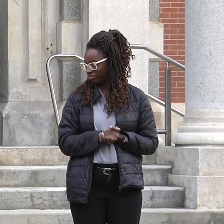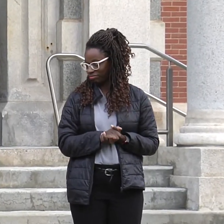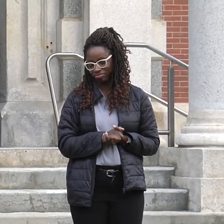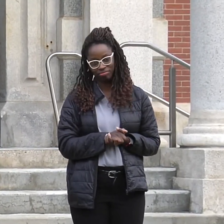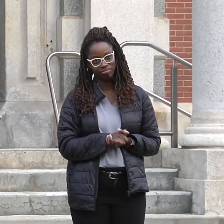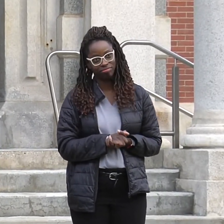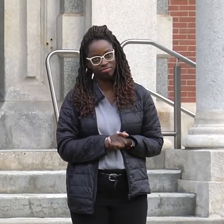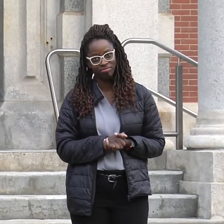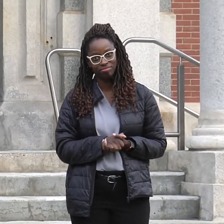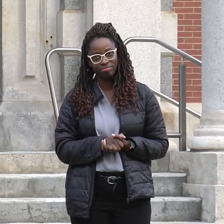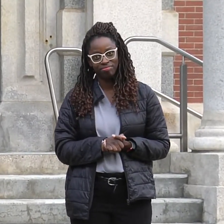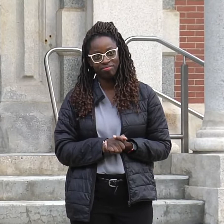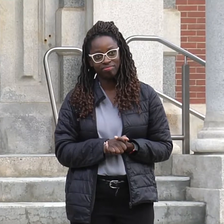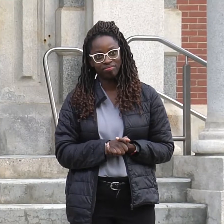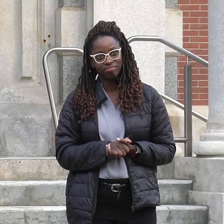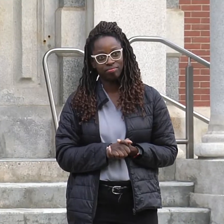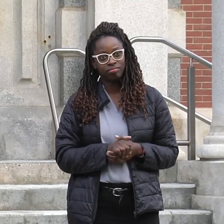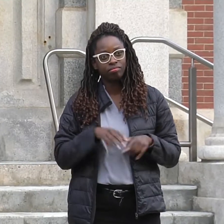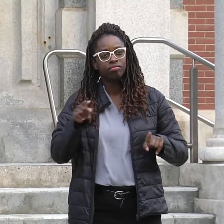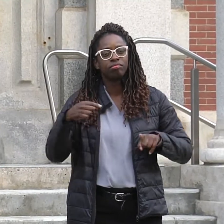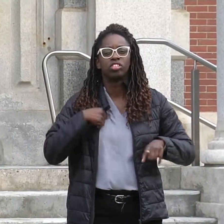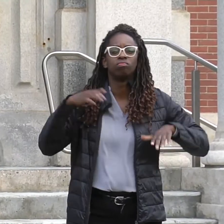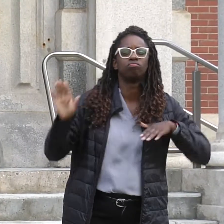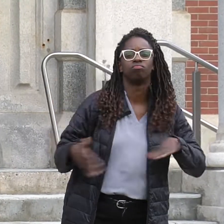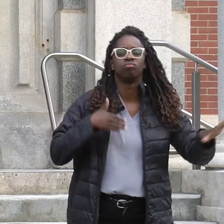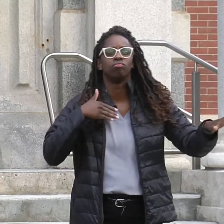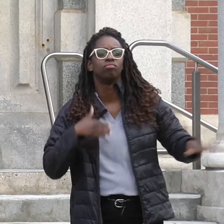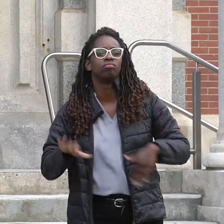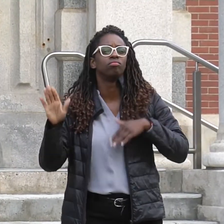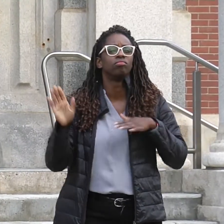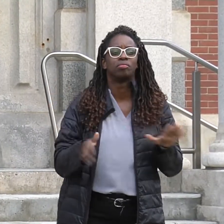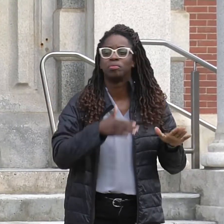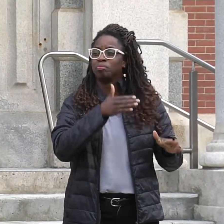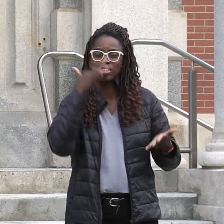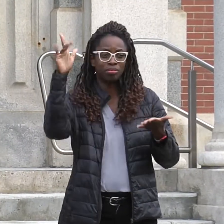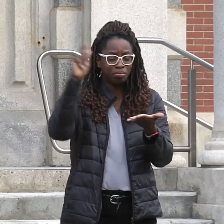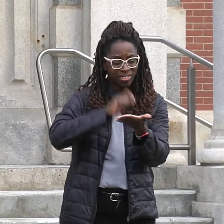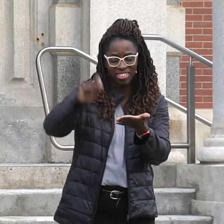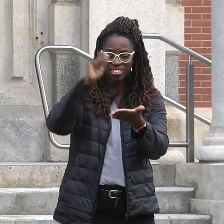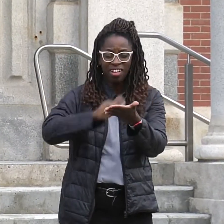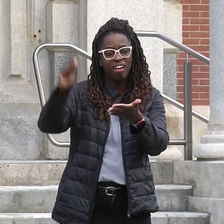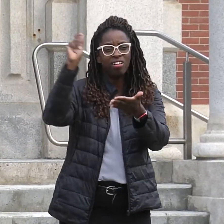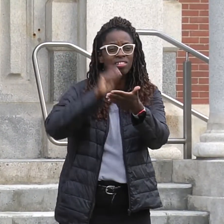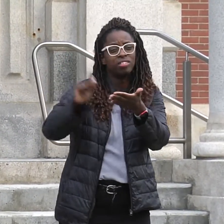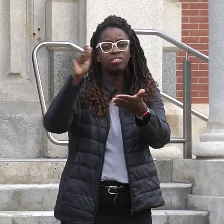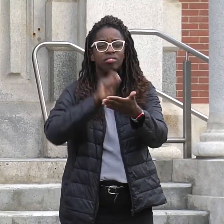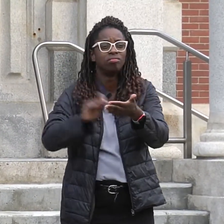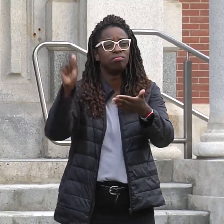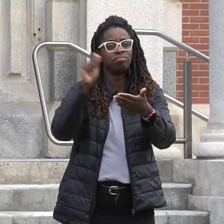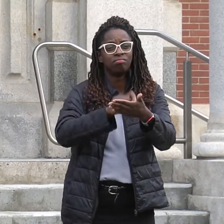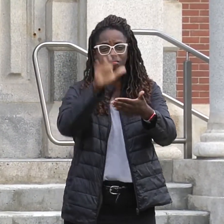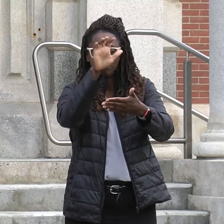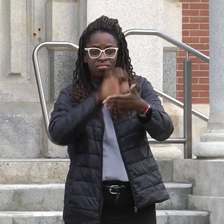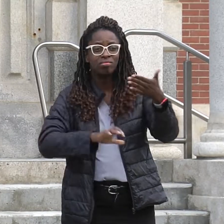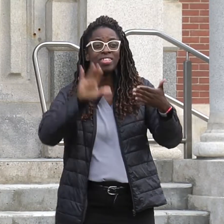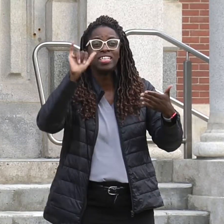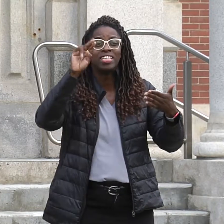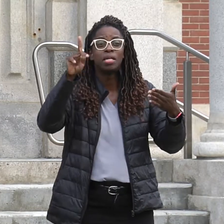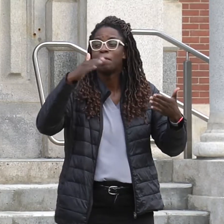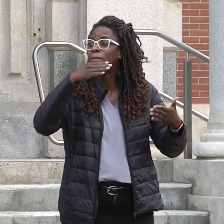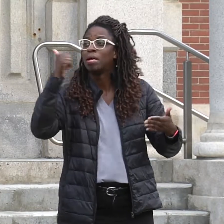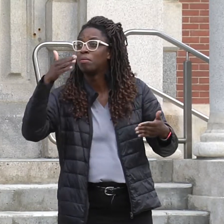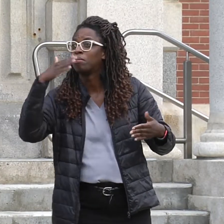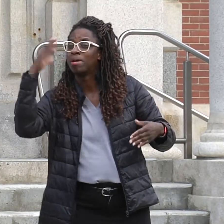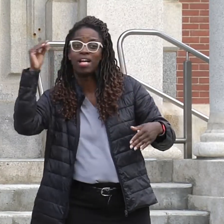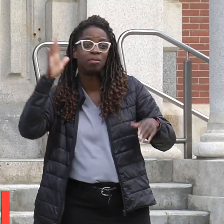I scribe with the best of them. My pen flows with the ink skill of the greatest of pen women and pen men. Because I